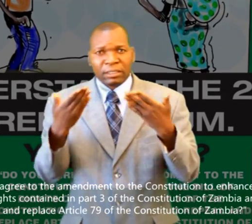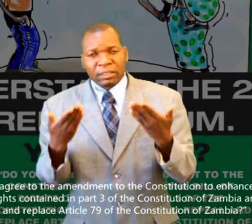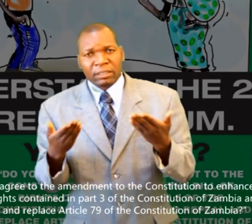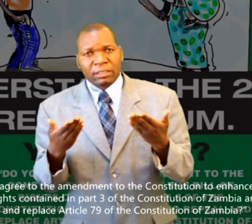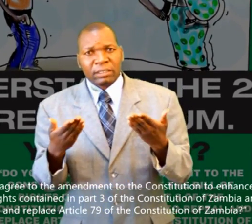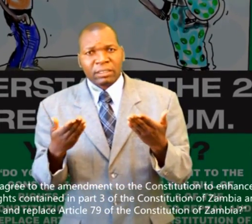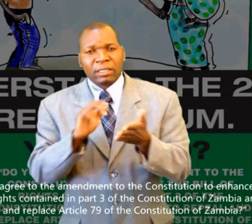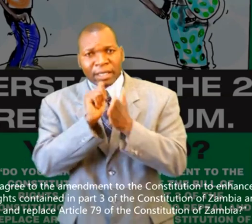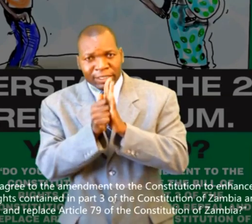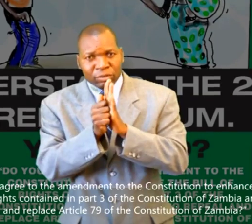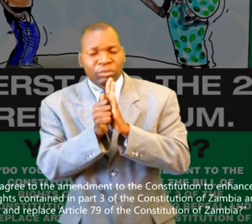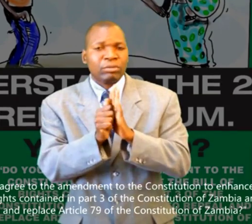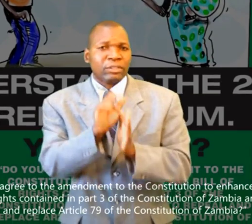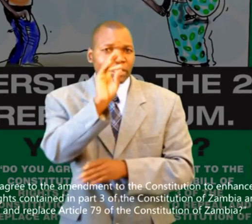of Zambia?